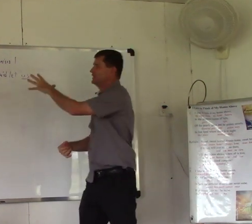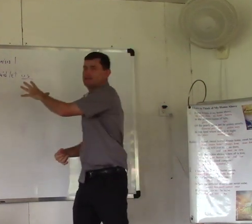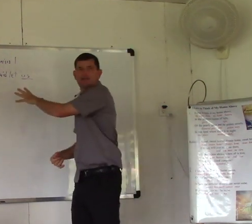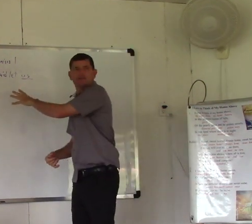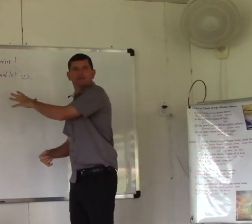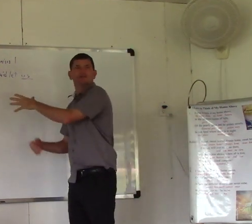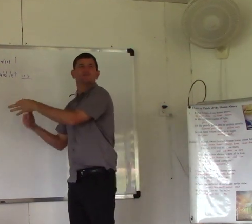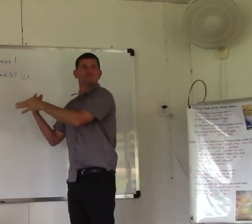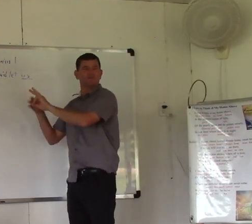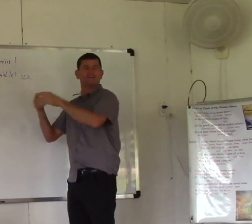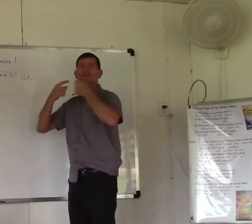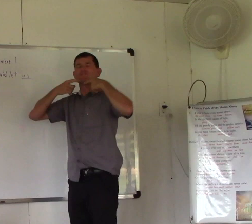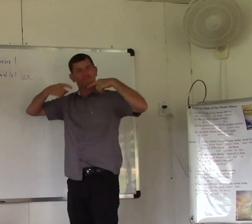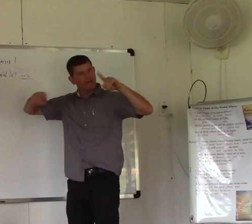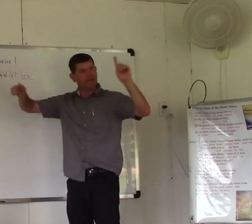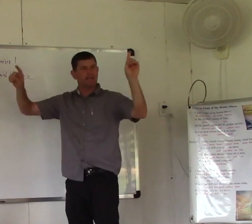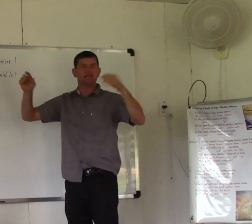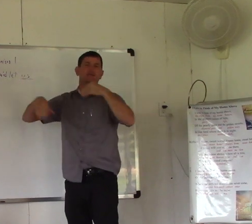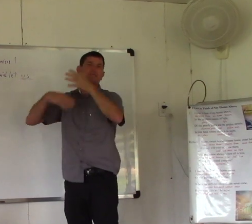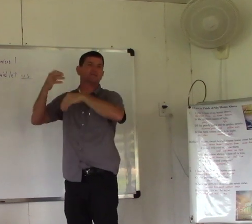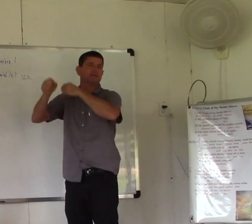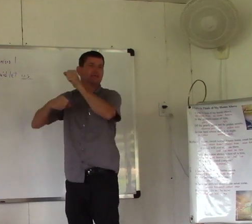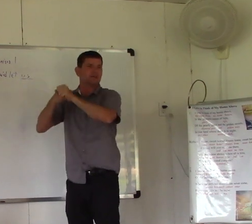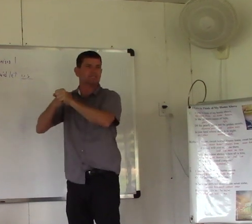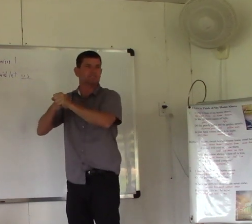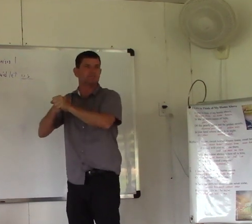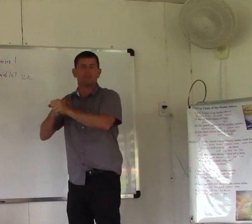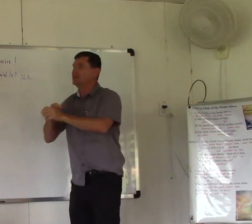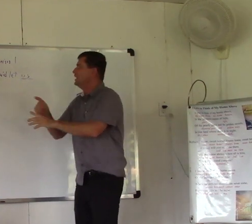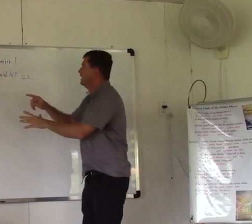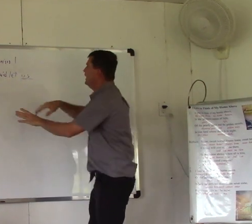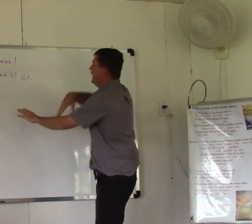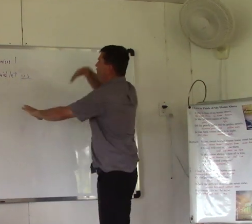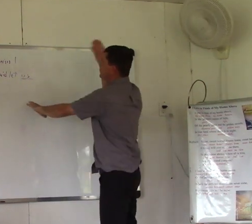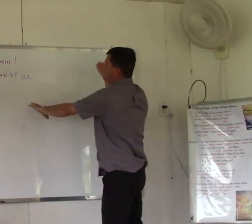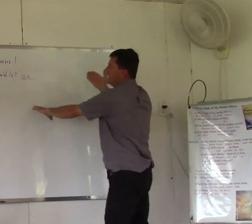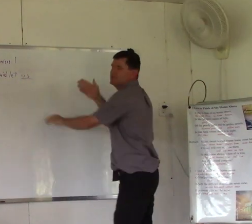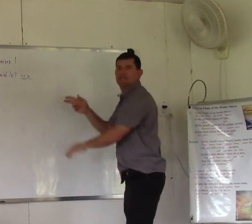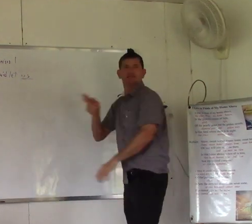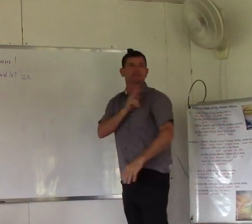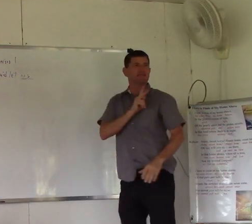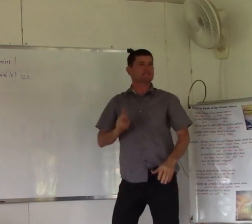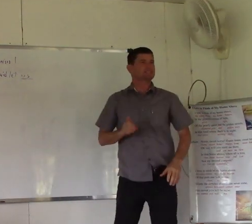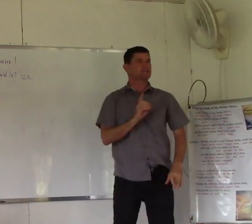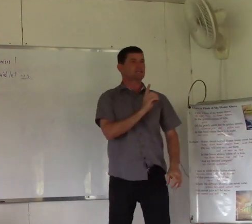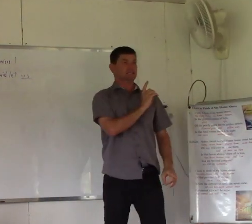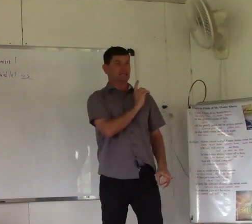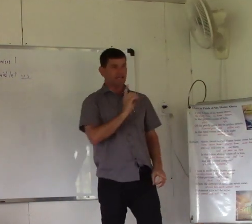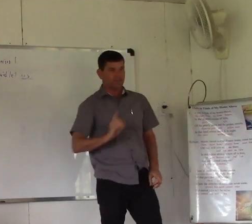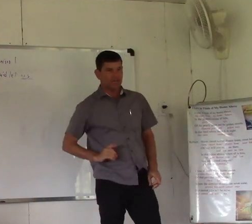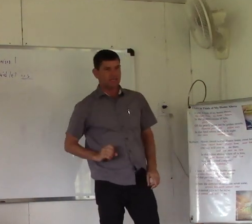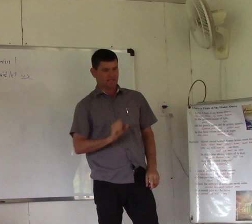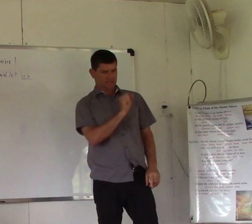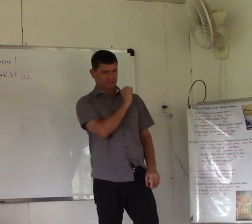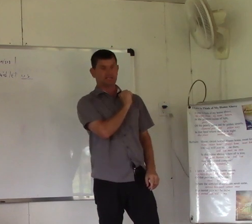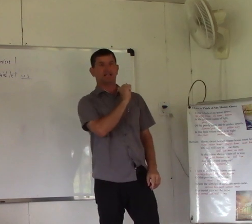Here, free, finally, many, many years. After that, kings, David,